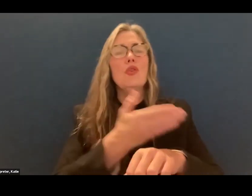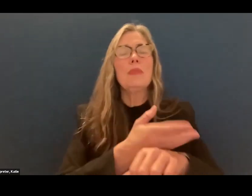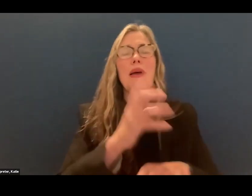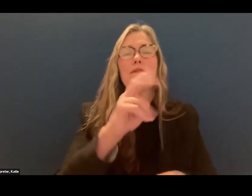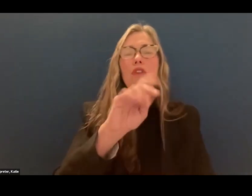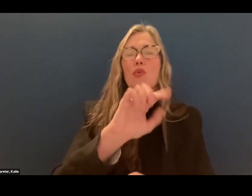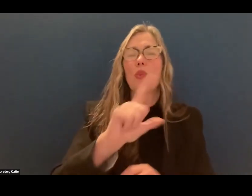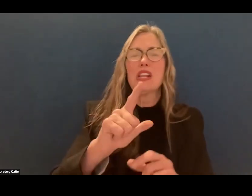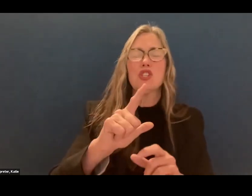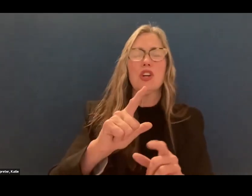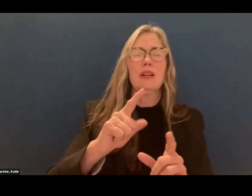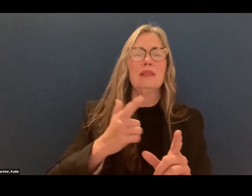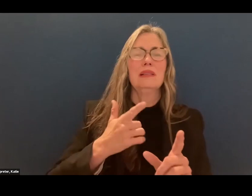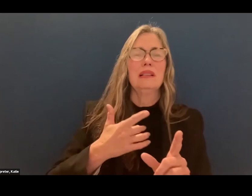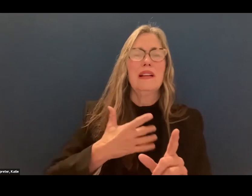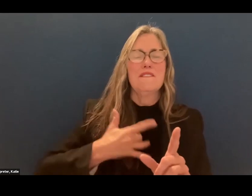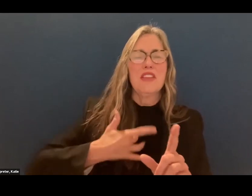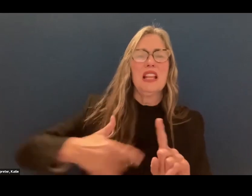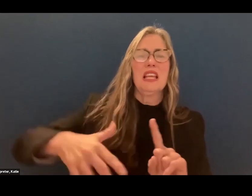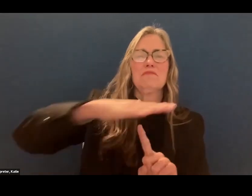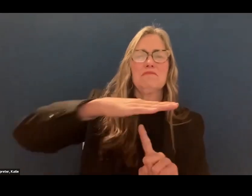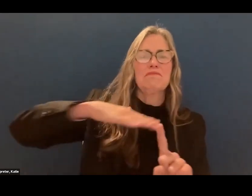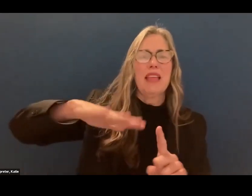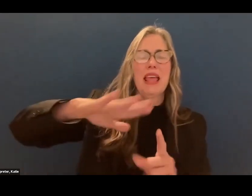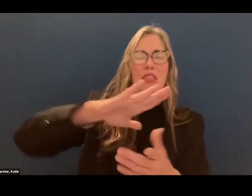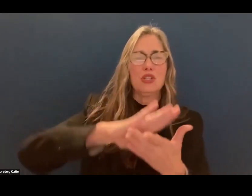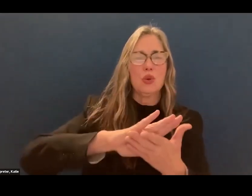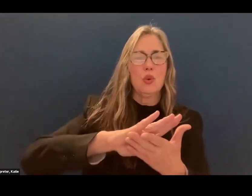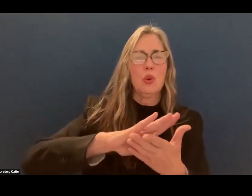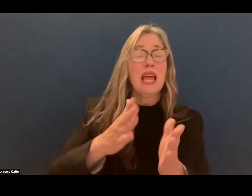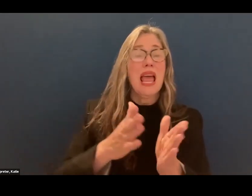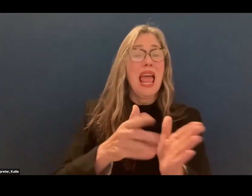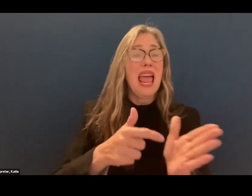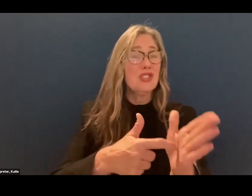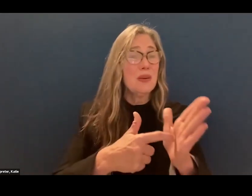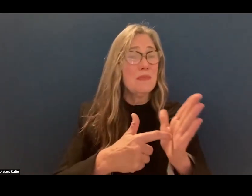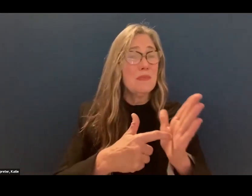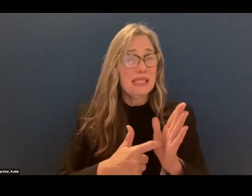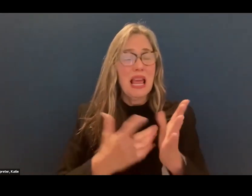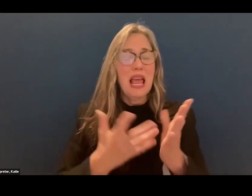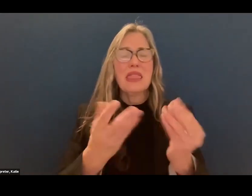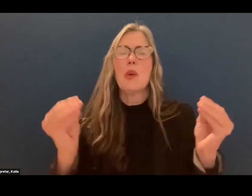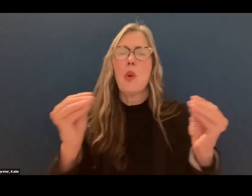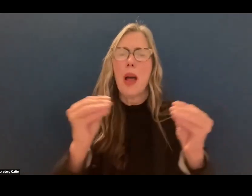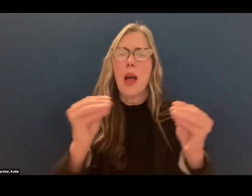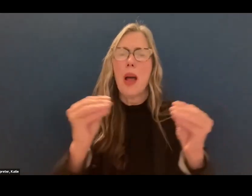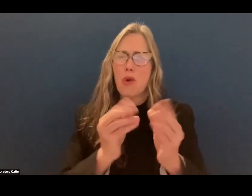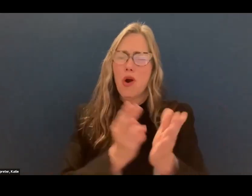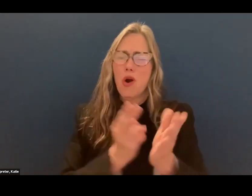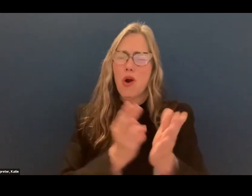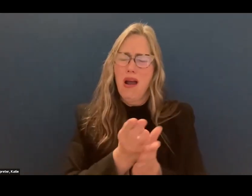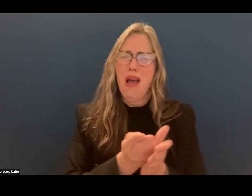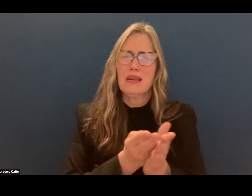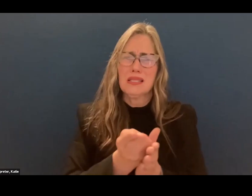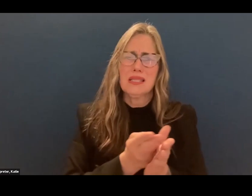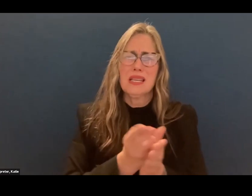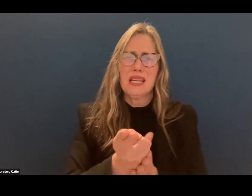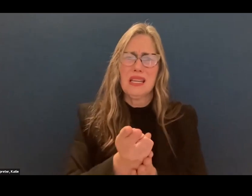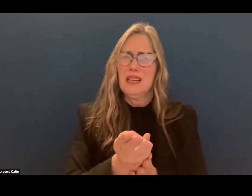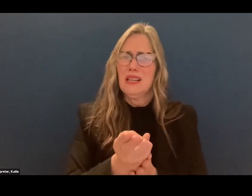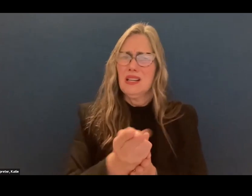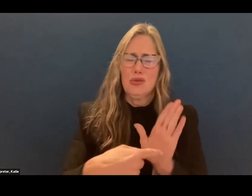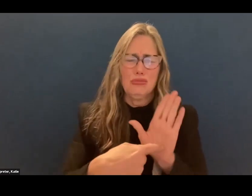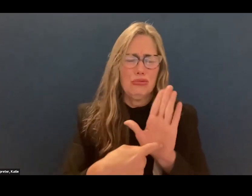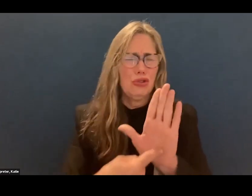some demands or asks that they made were improved transparency on school campuses. So when there are